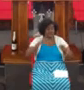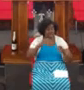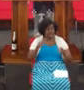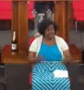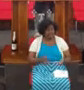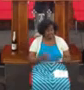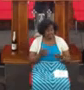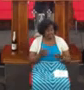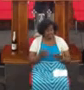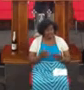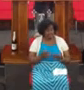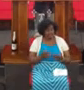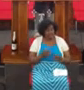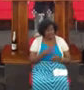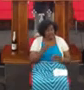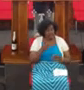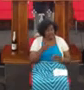hell.